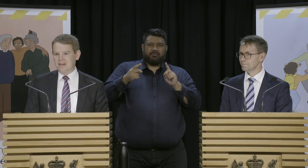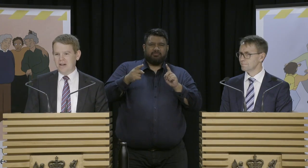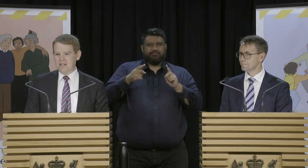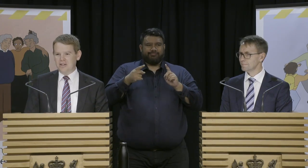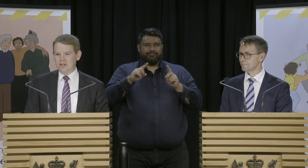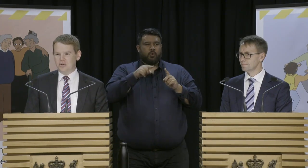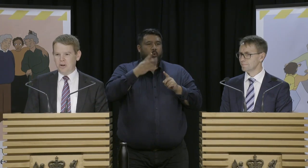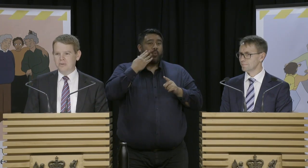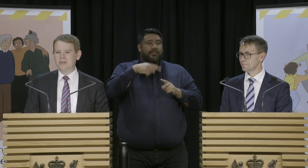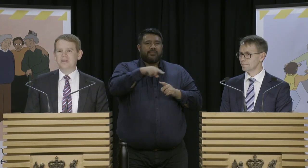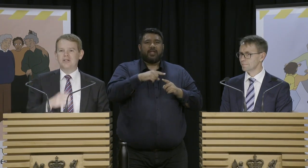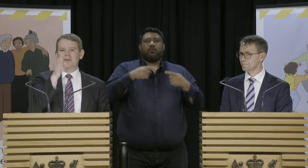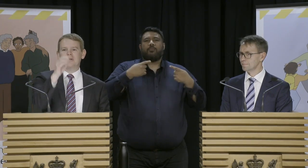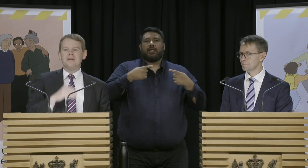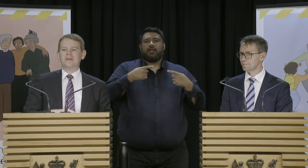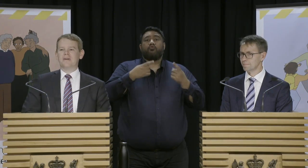to get their vaccination as well.